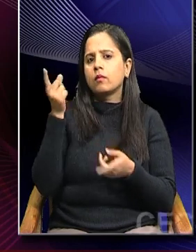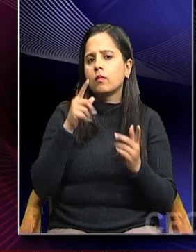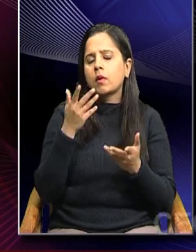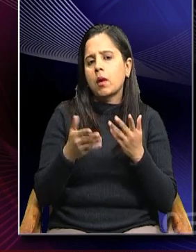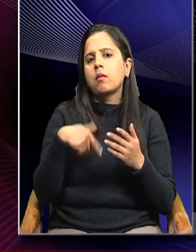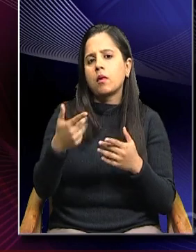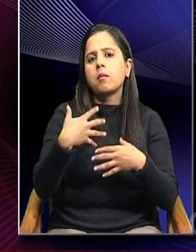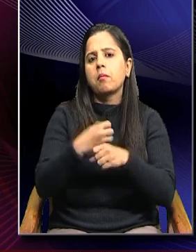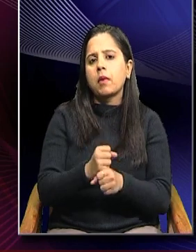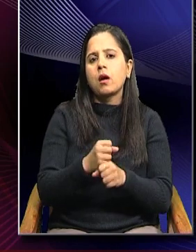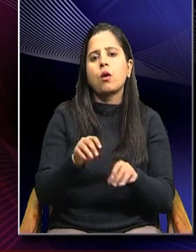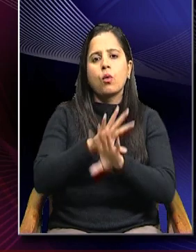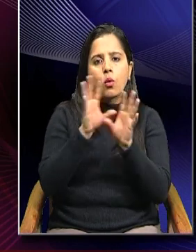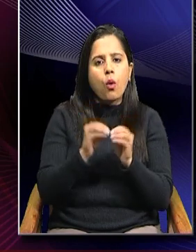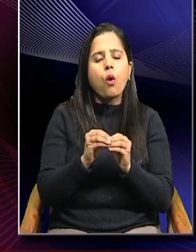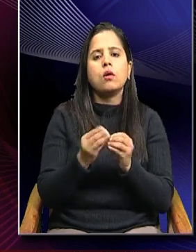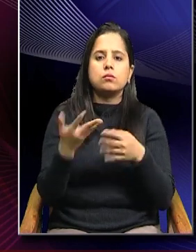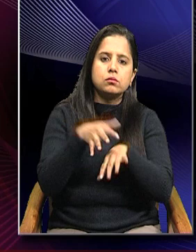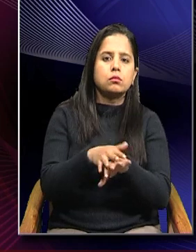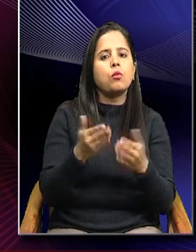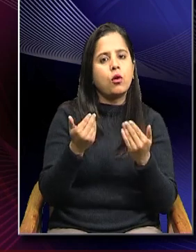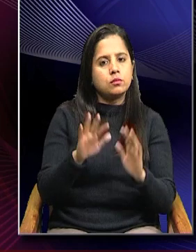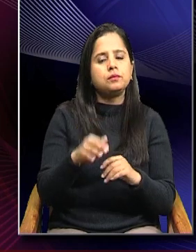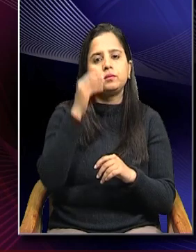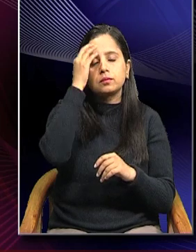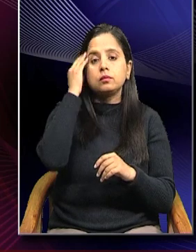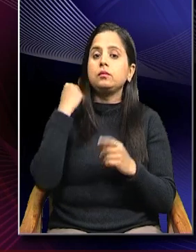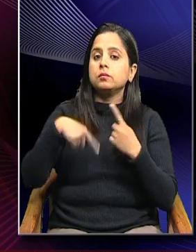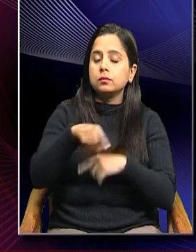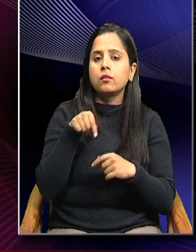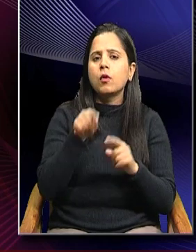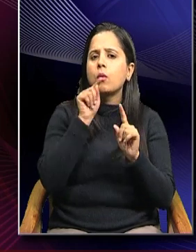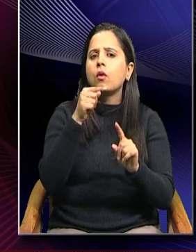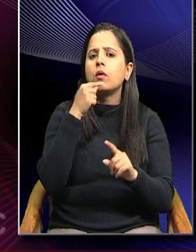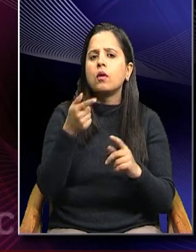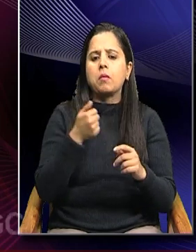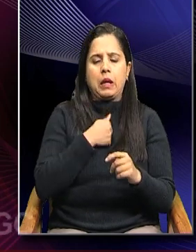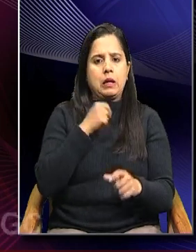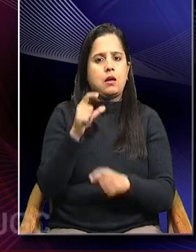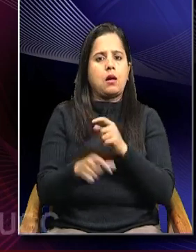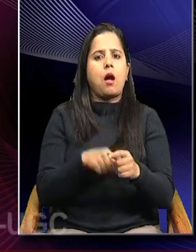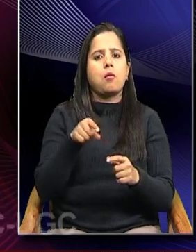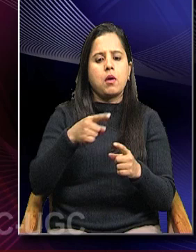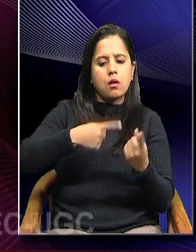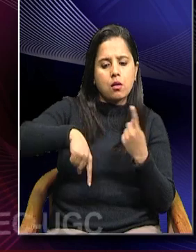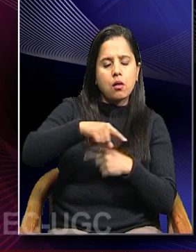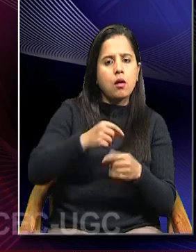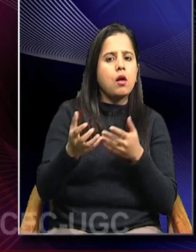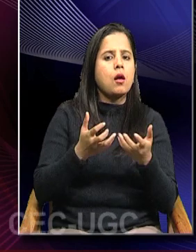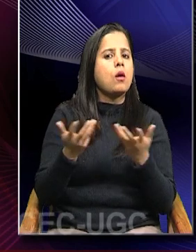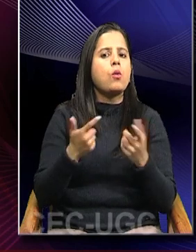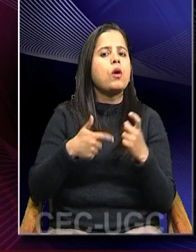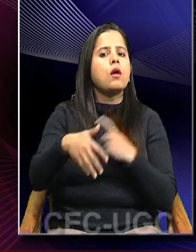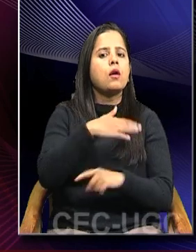be formulated in complete integration. So, here comes that point, that what is my company's internal environment, what are